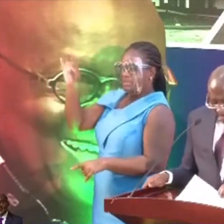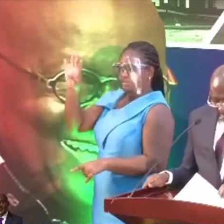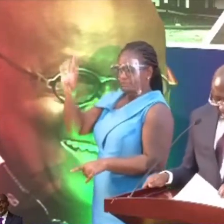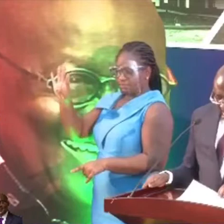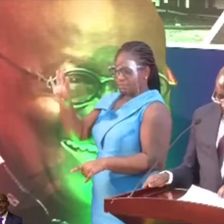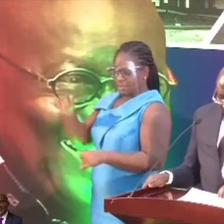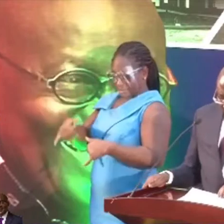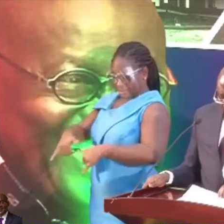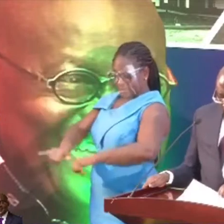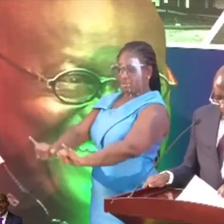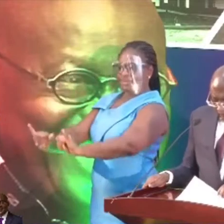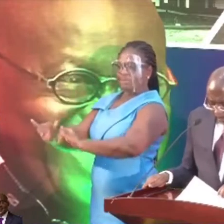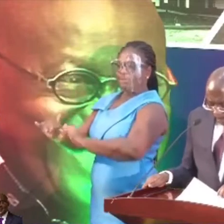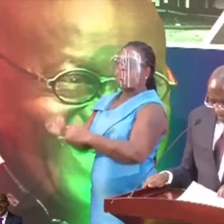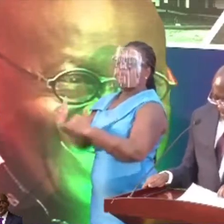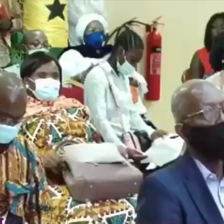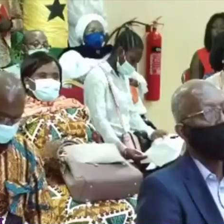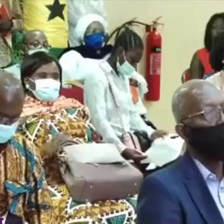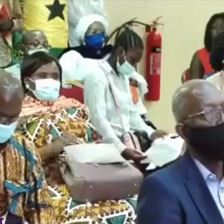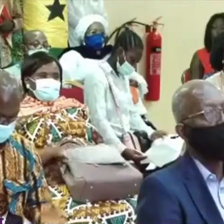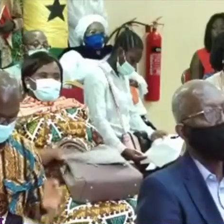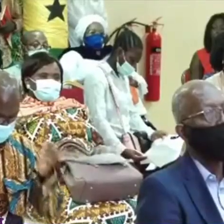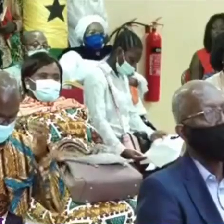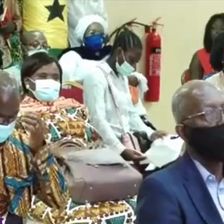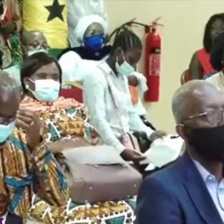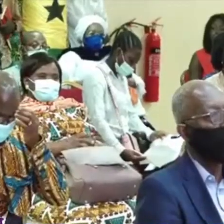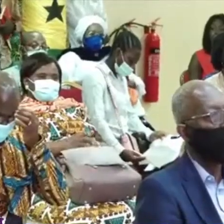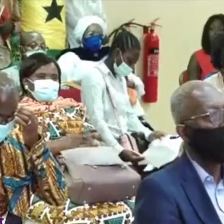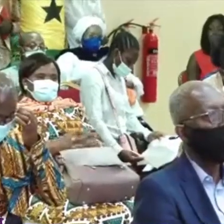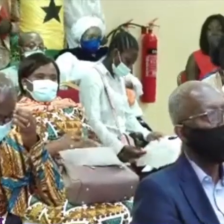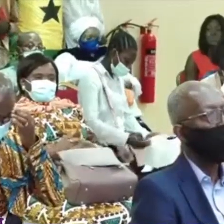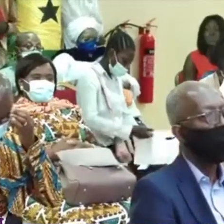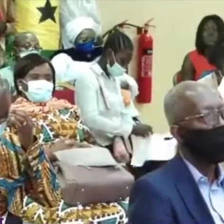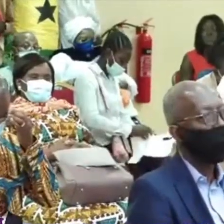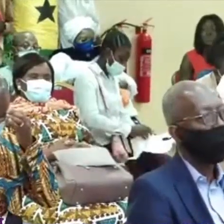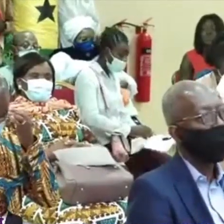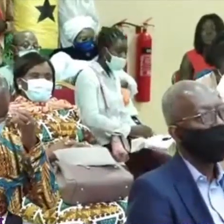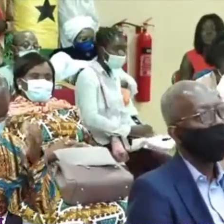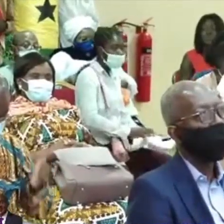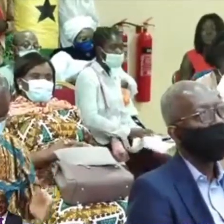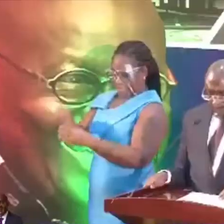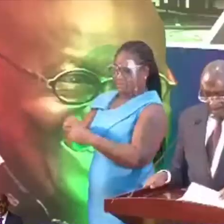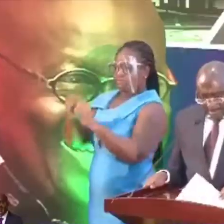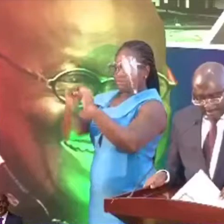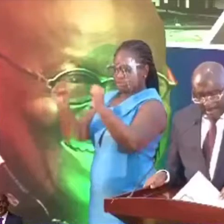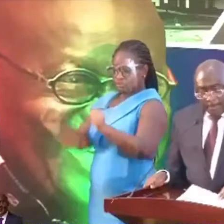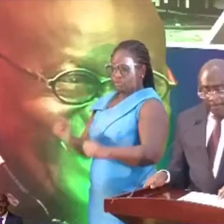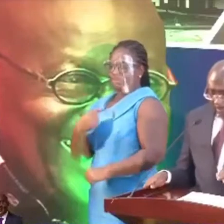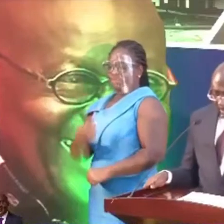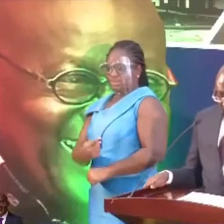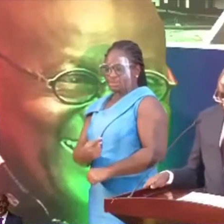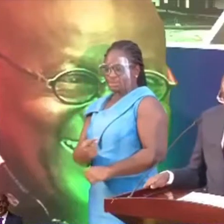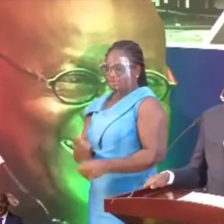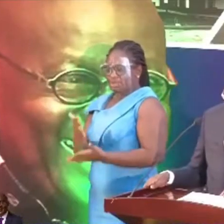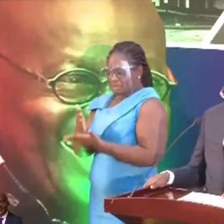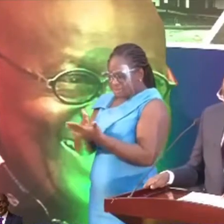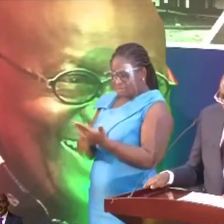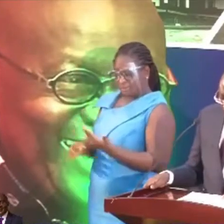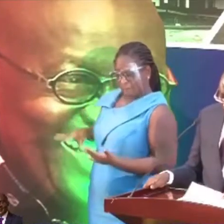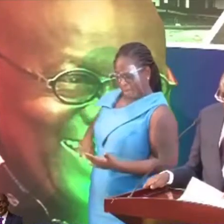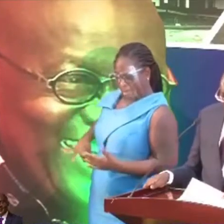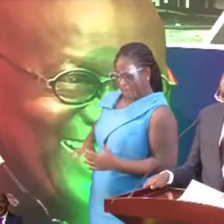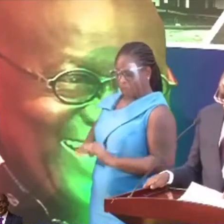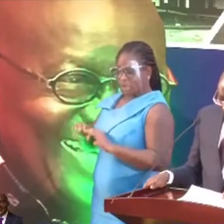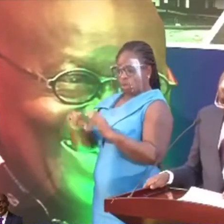different stages of completion. And these come with storage facilities, as I have said. And some of the beneficiary